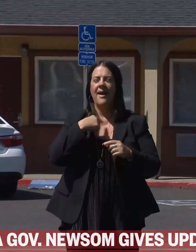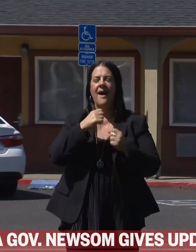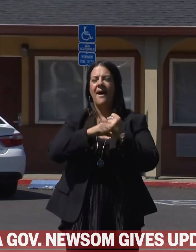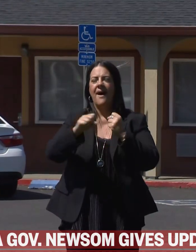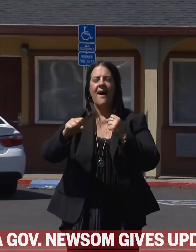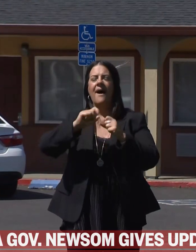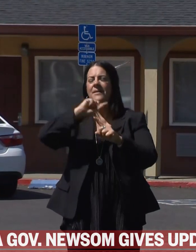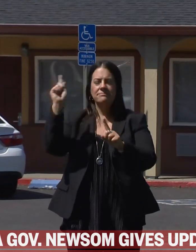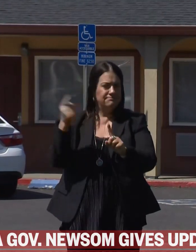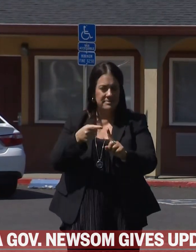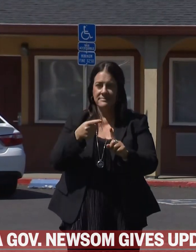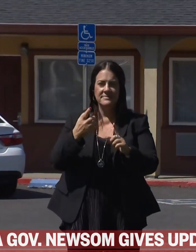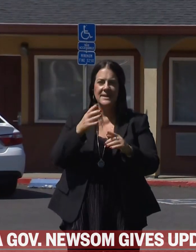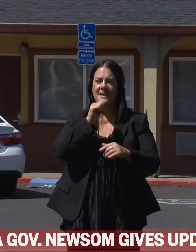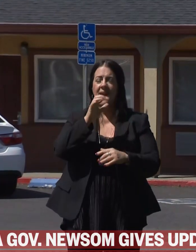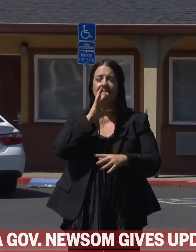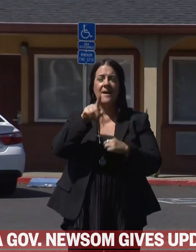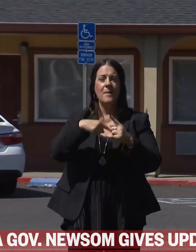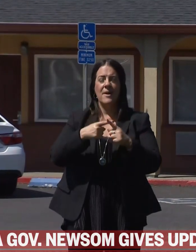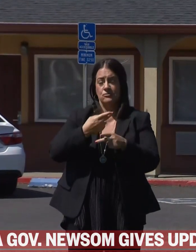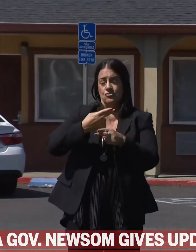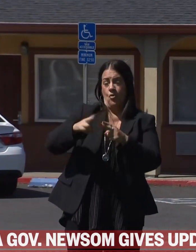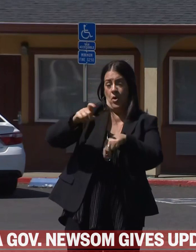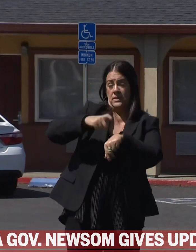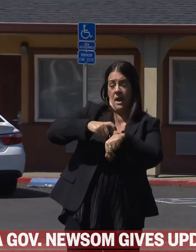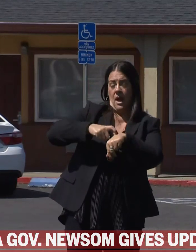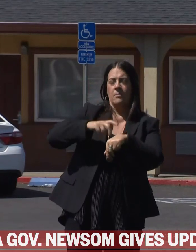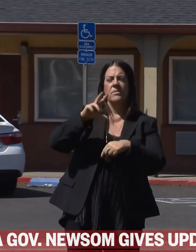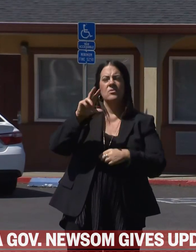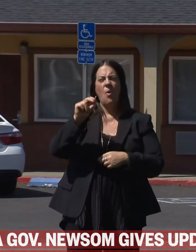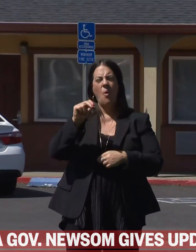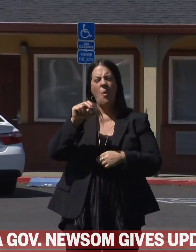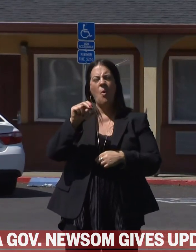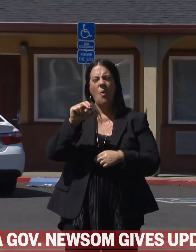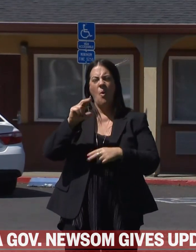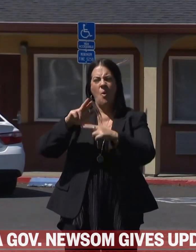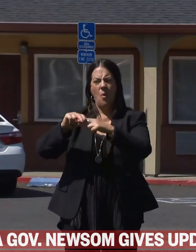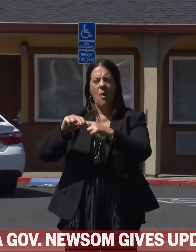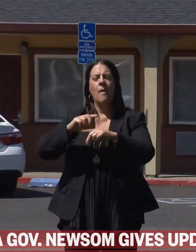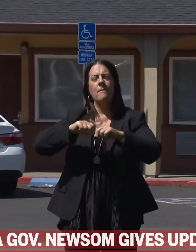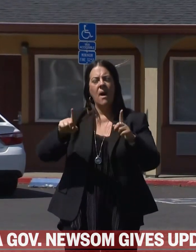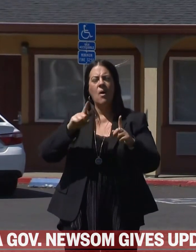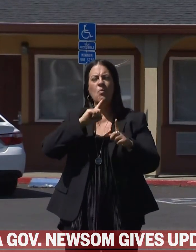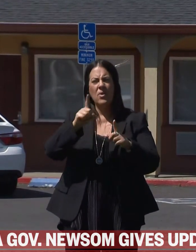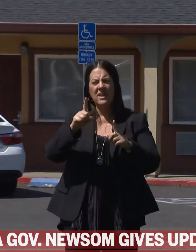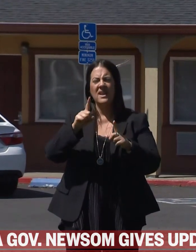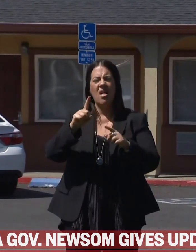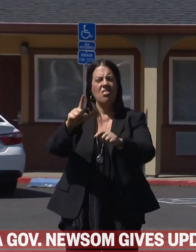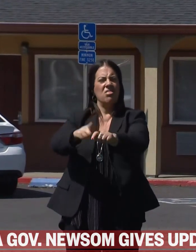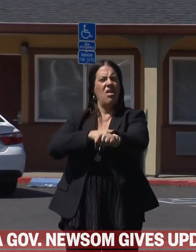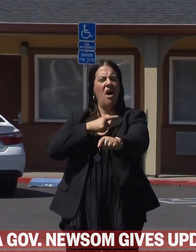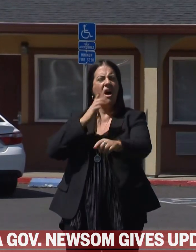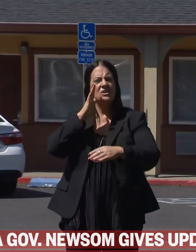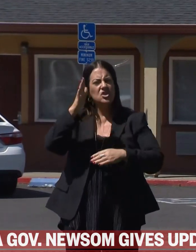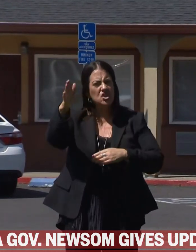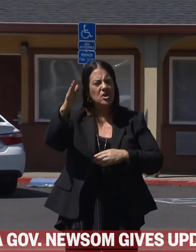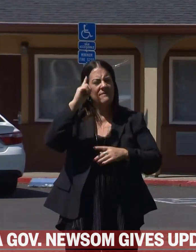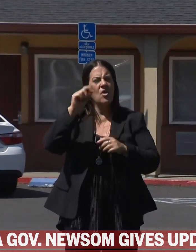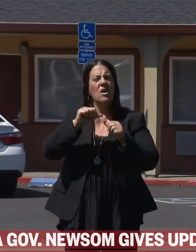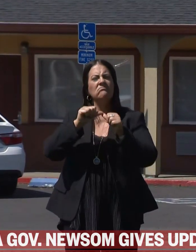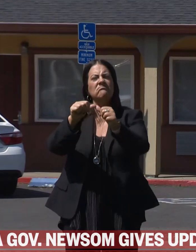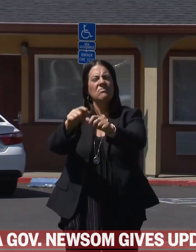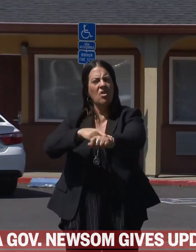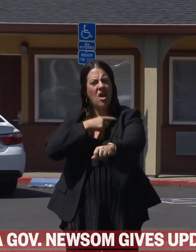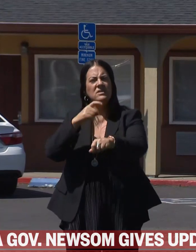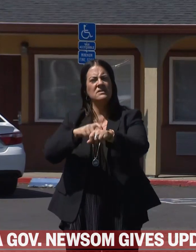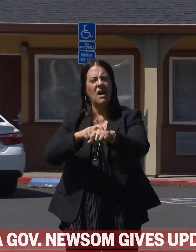thinking short-term. We're also beginning to process an orientation of focus and energy around long-term supports so that we can